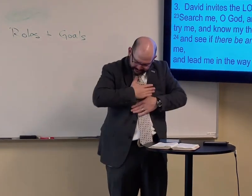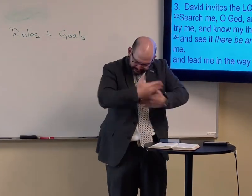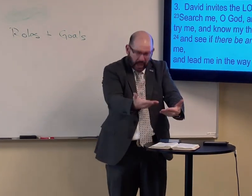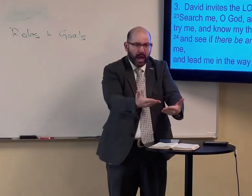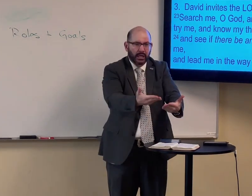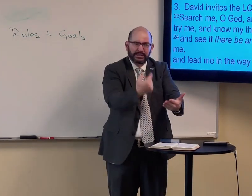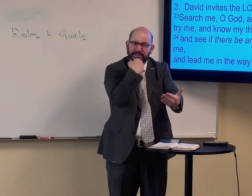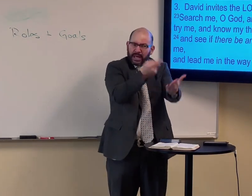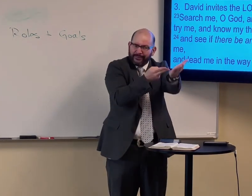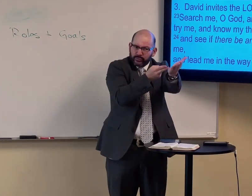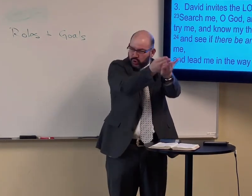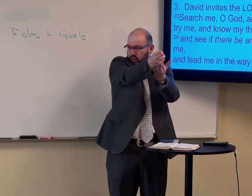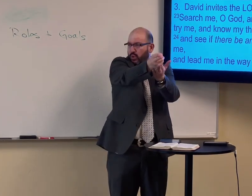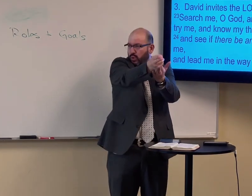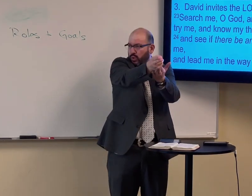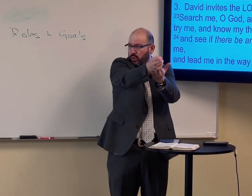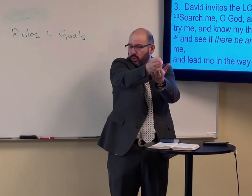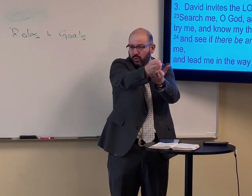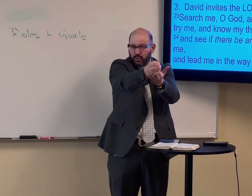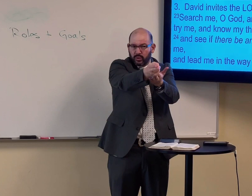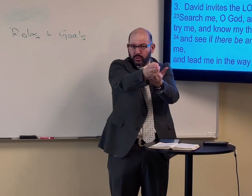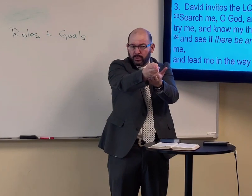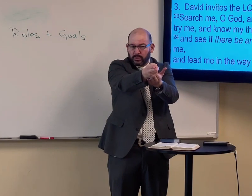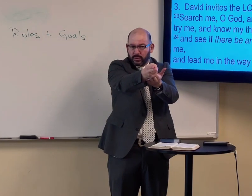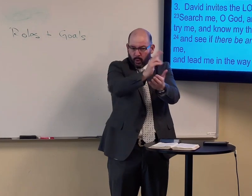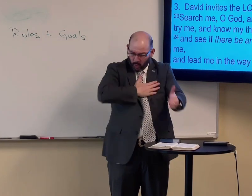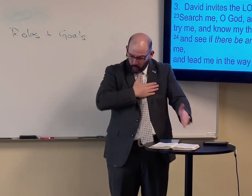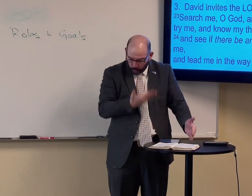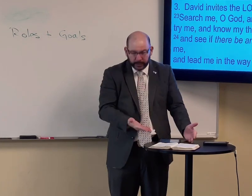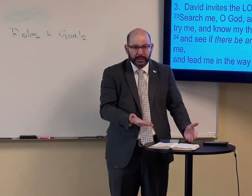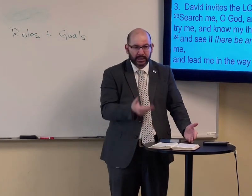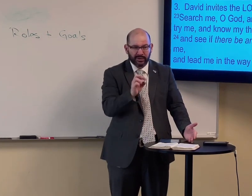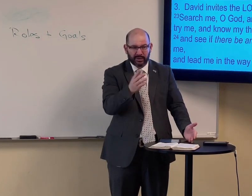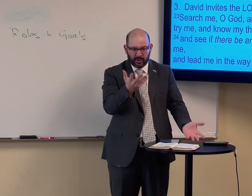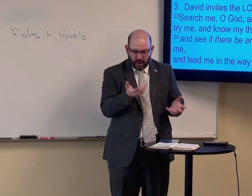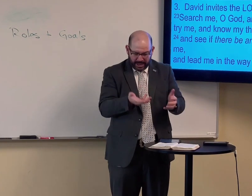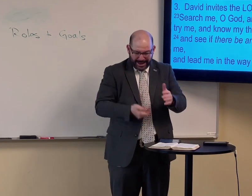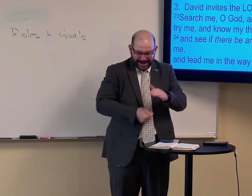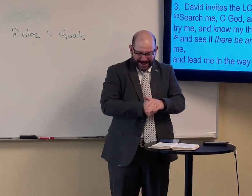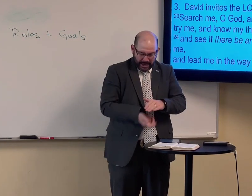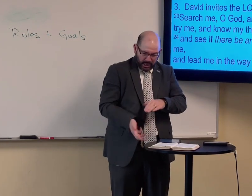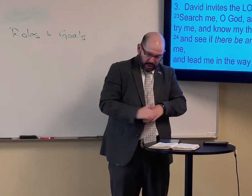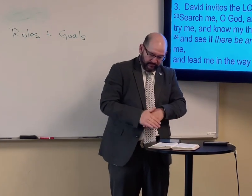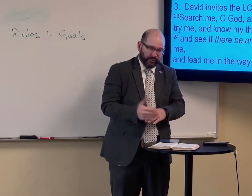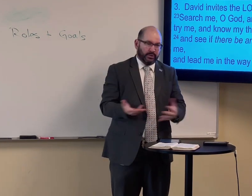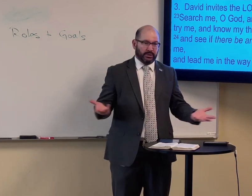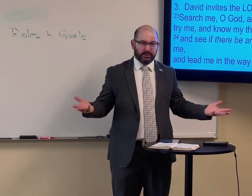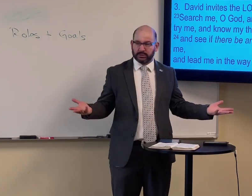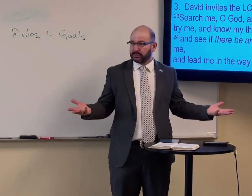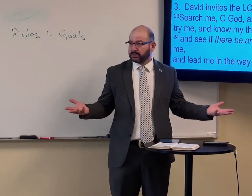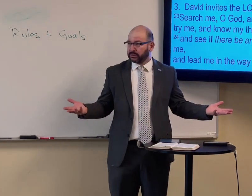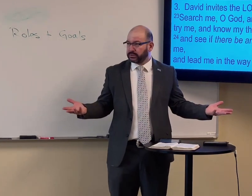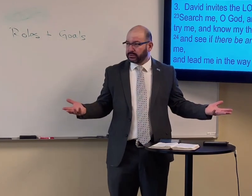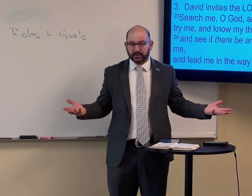everything? Confess honestly. Are you willing? Not trying to cover or hide